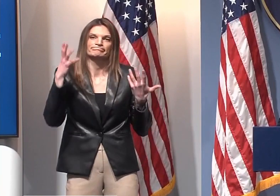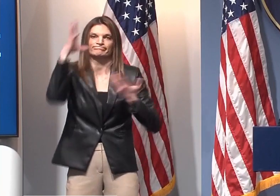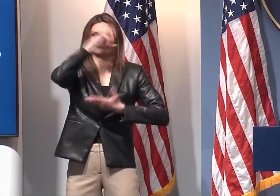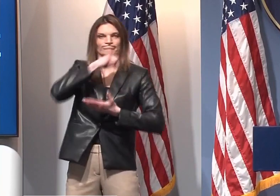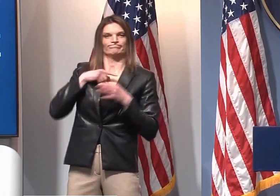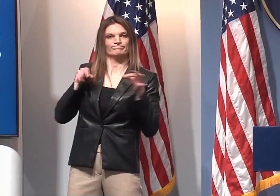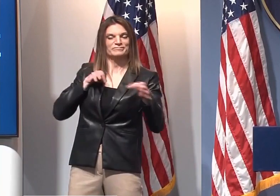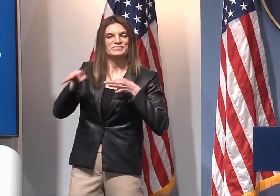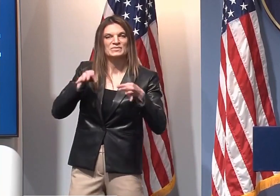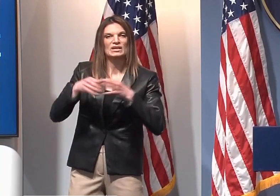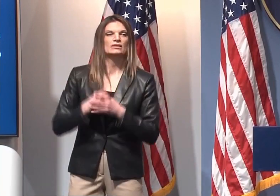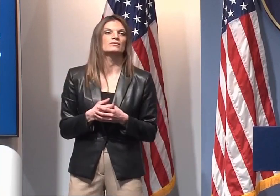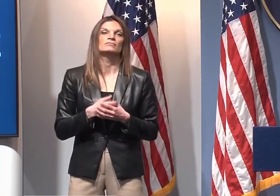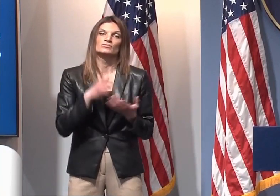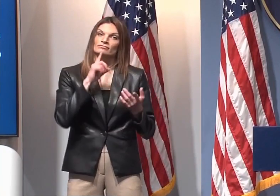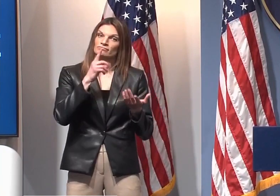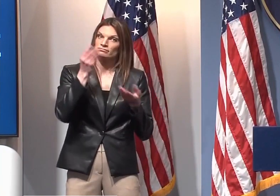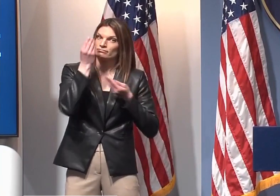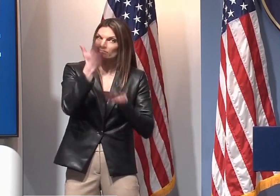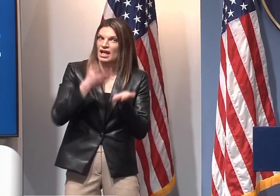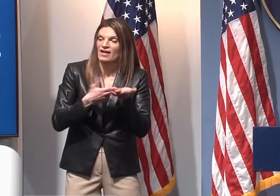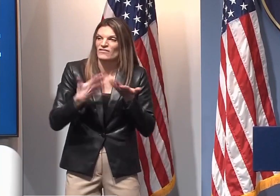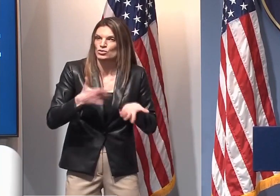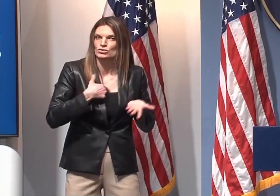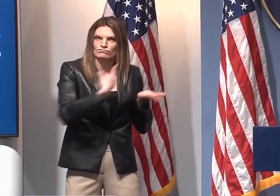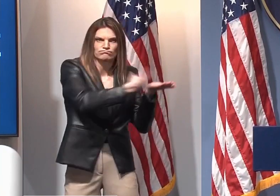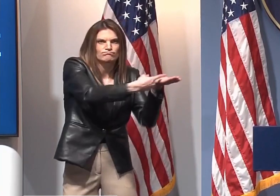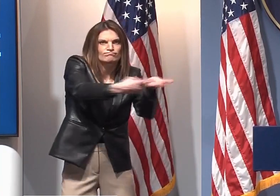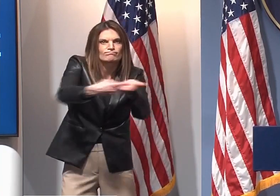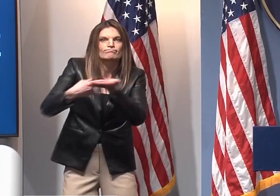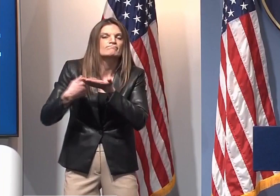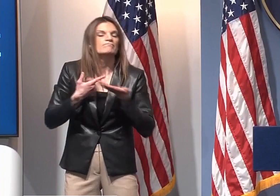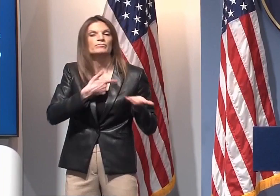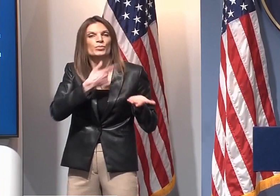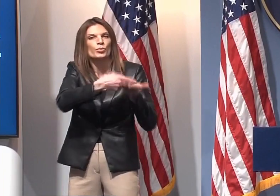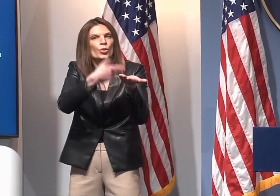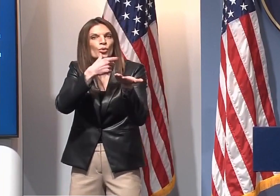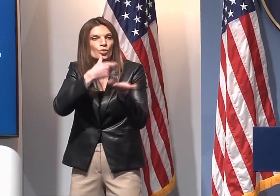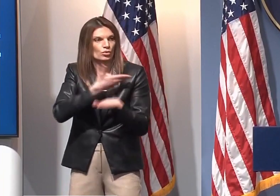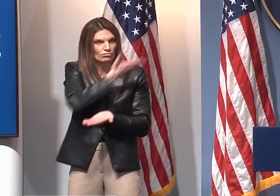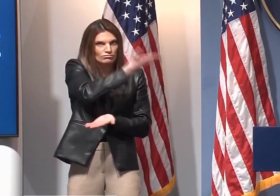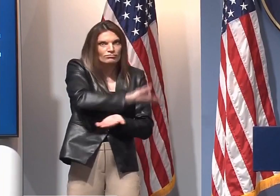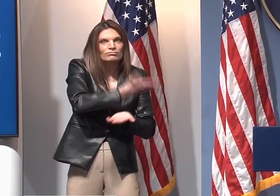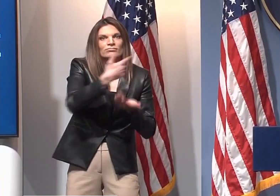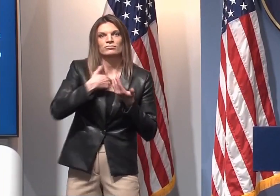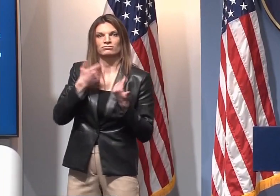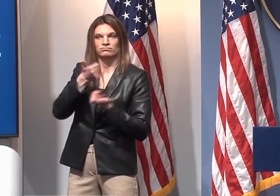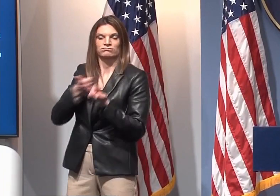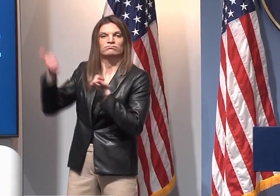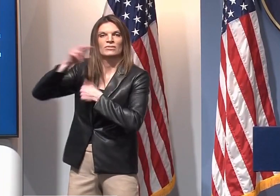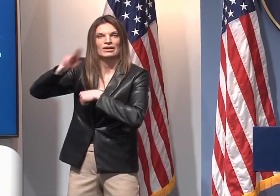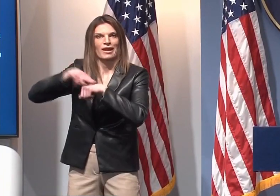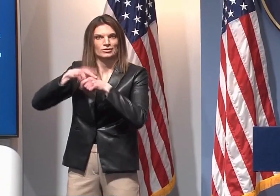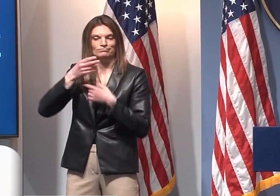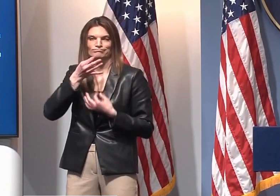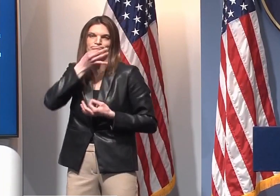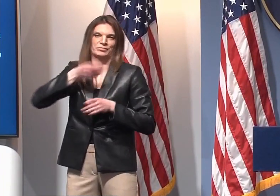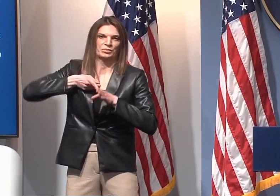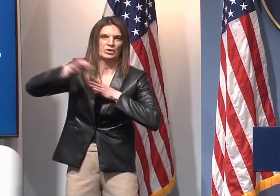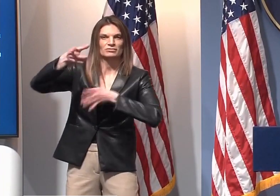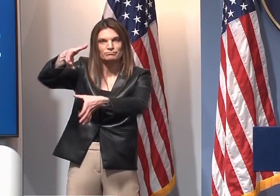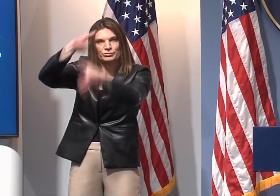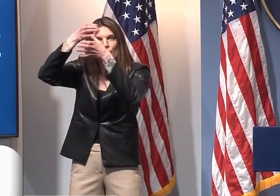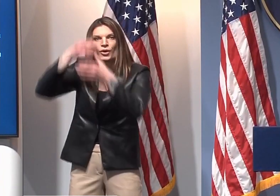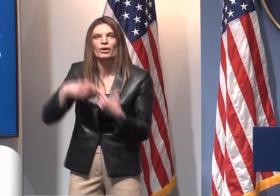had a lot of conversation amongst ourselves. We've had a lot of conversation with national experts with whom we check in every 3-4 months. People